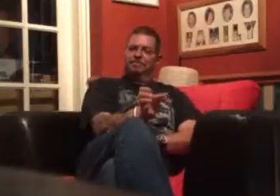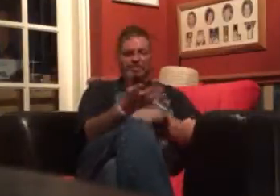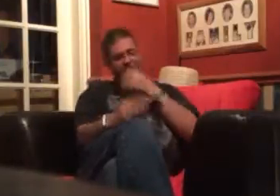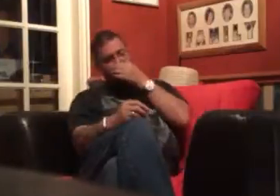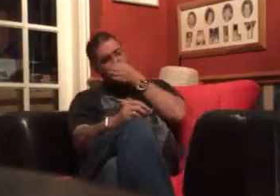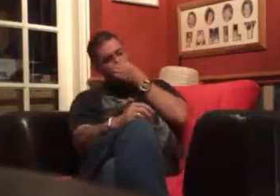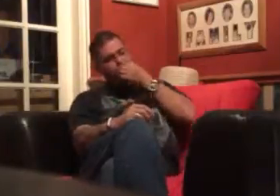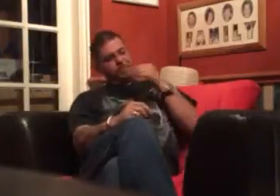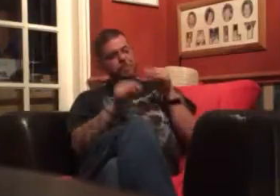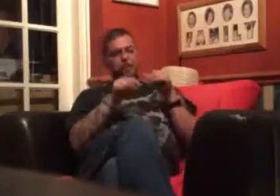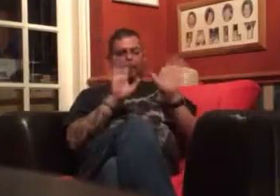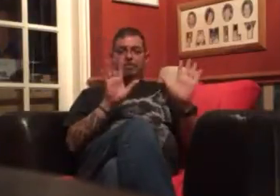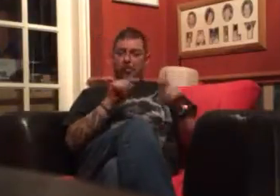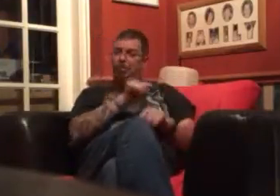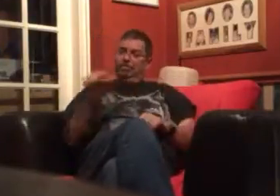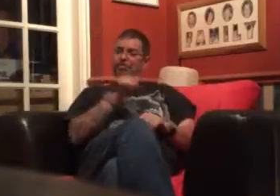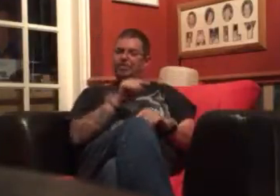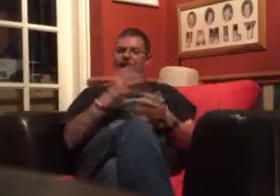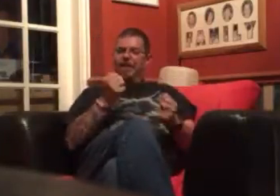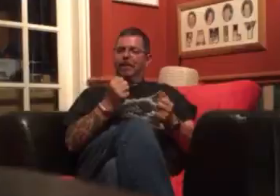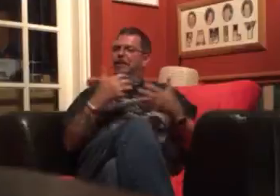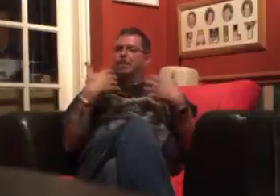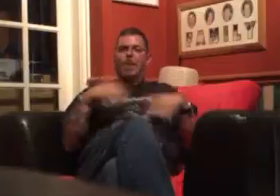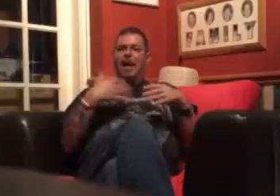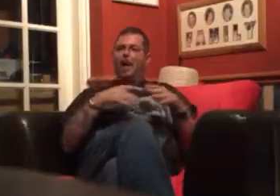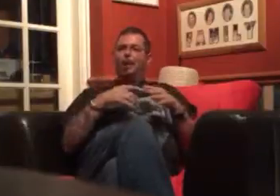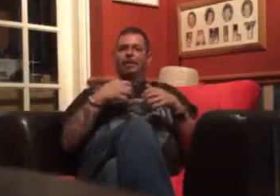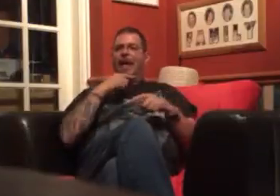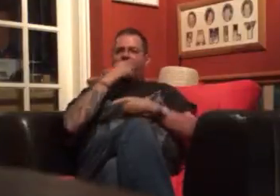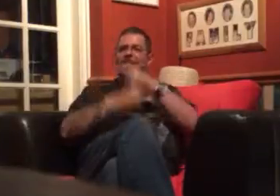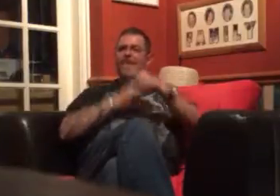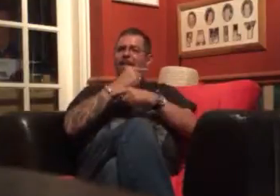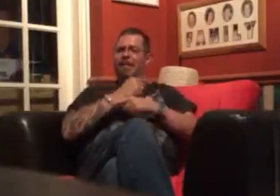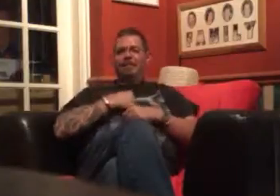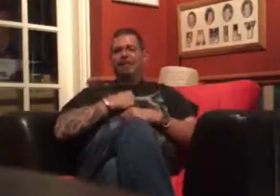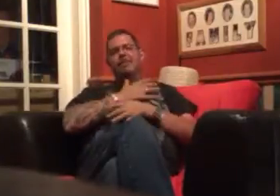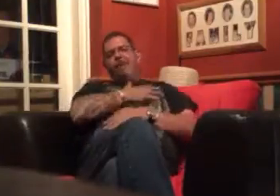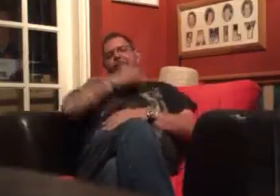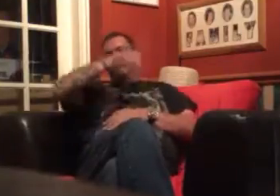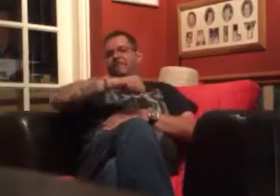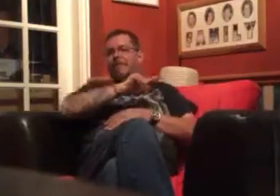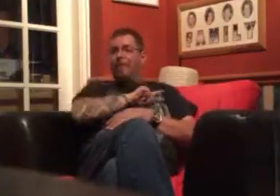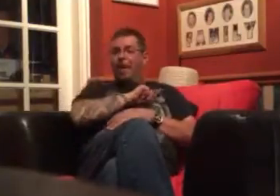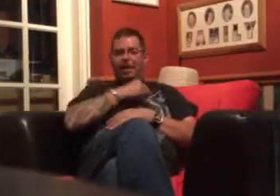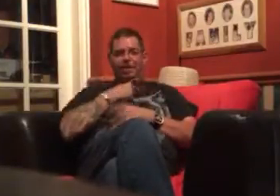we bring these clearing students in as well to kind of fill the mould. So it's really quite amazing every year,